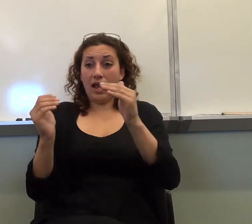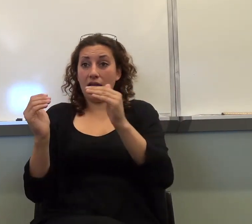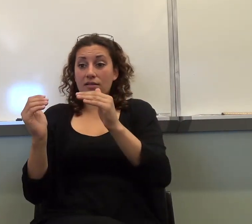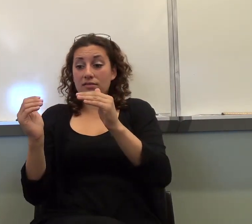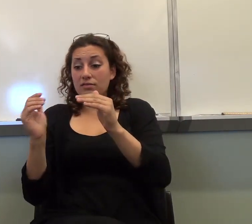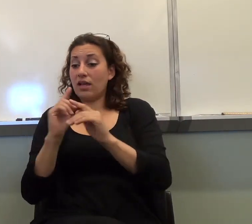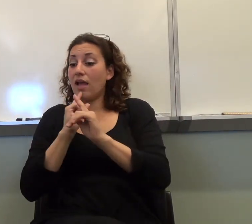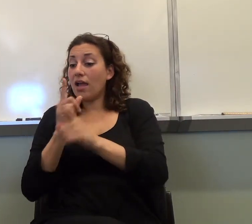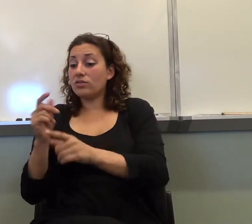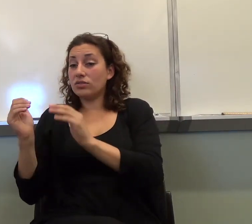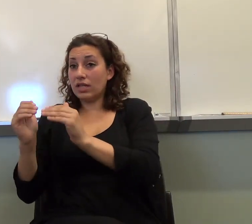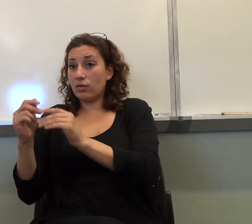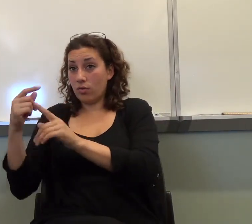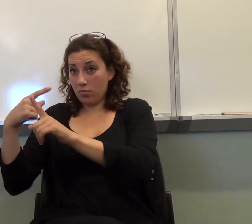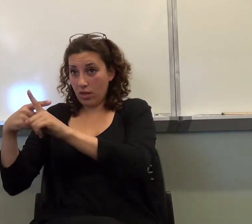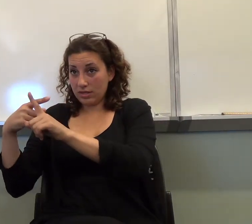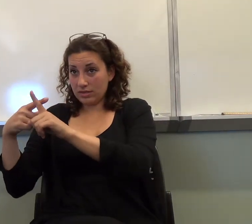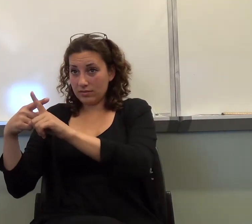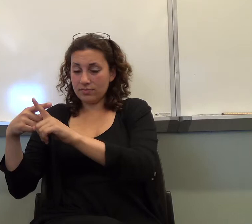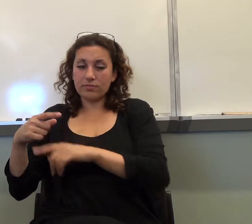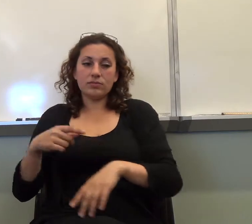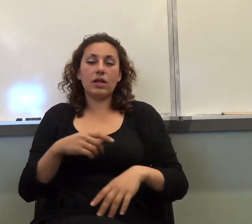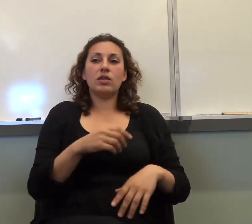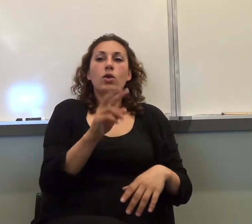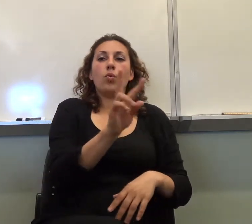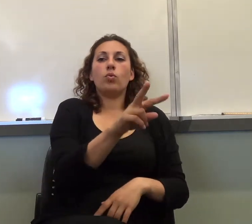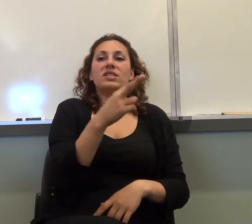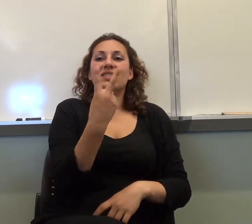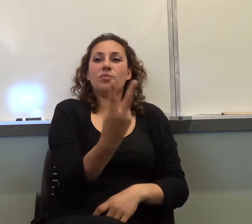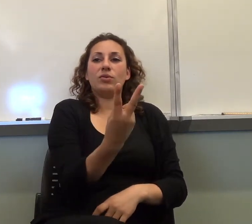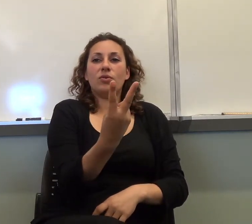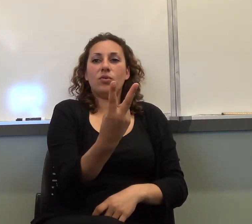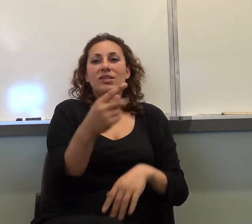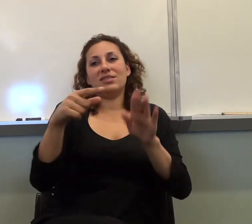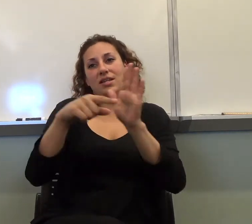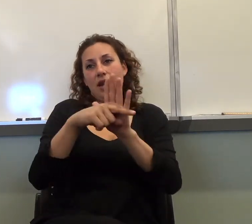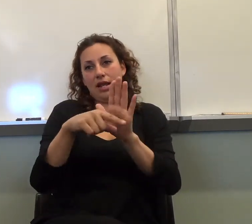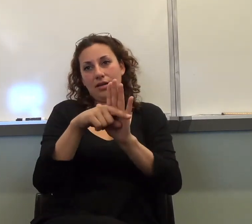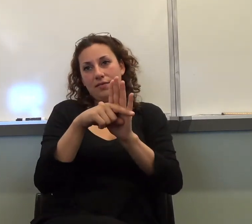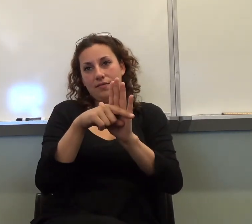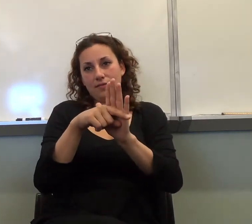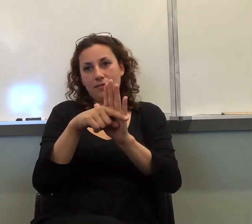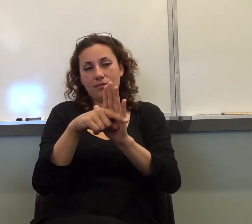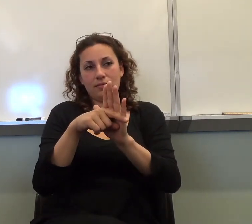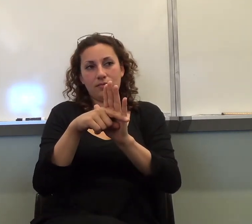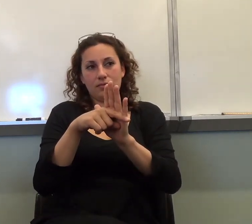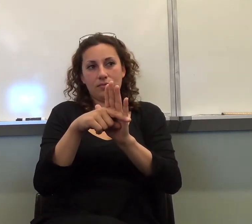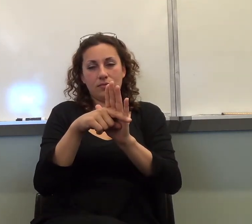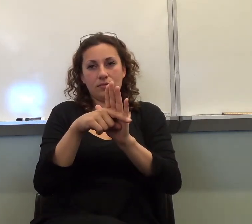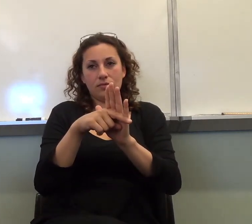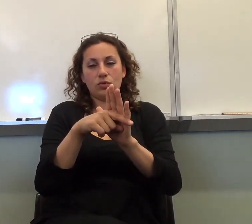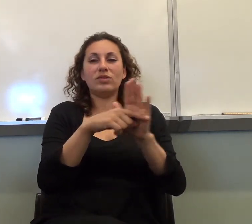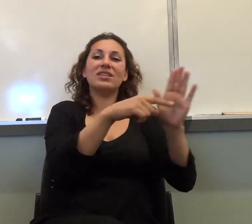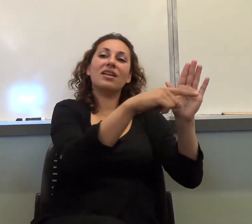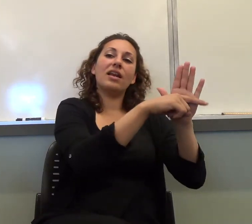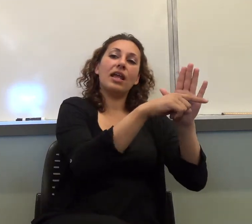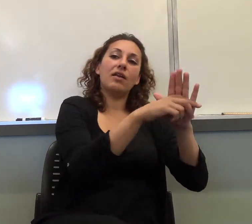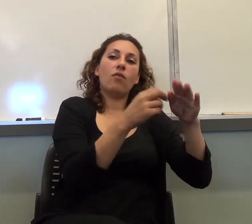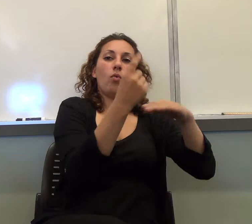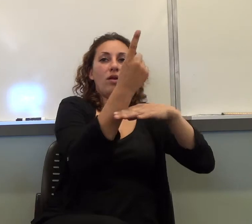negative. So the reciprocal has to become negative then. It's a minus 1/5. Plus,